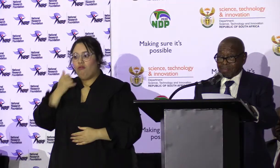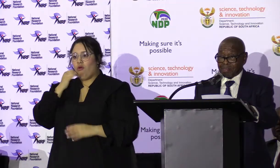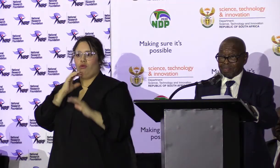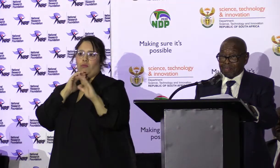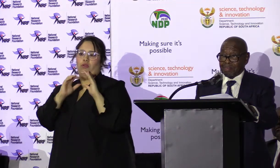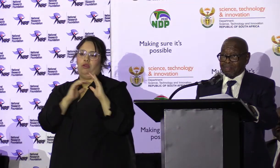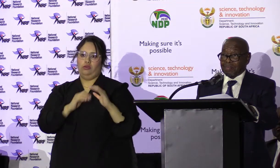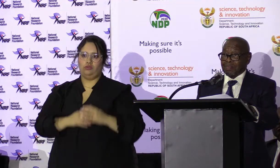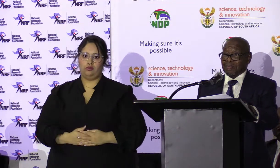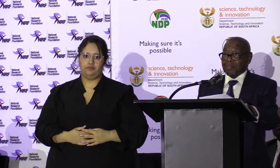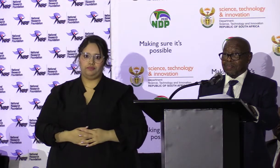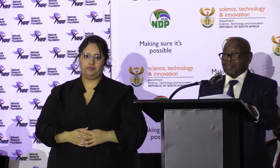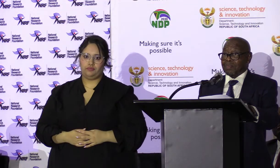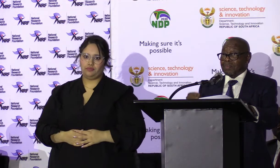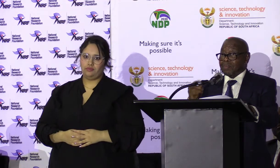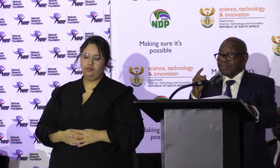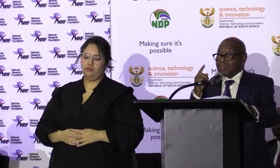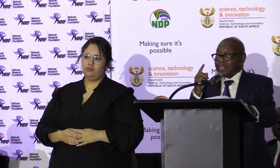communication.